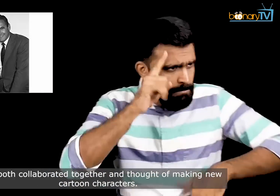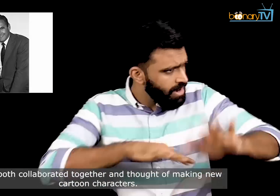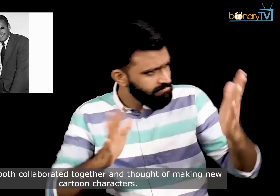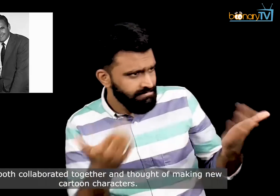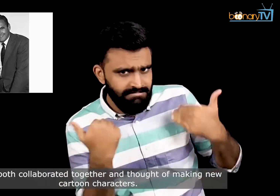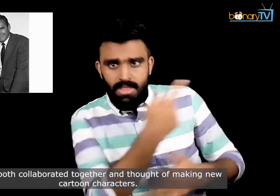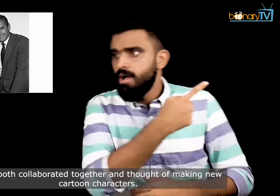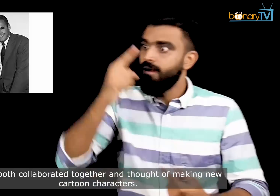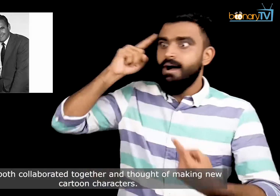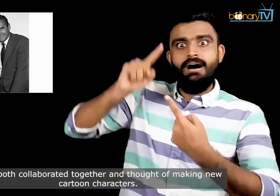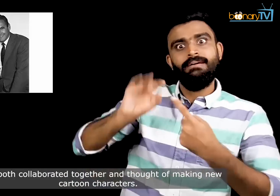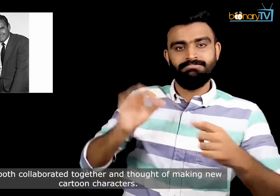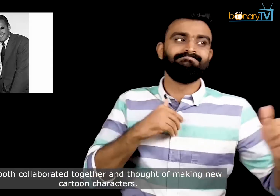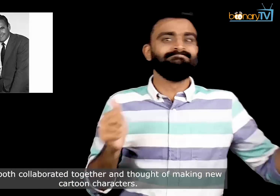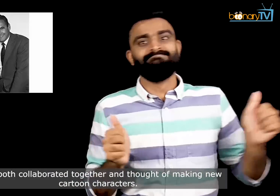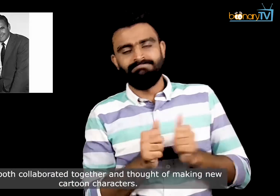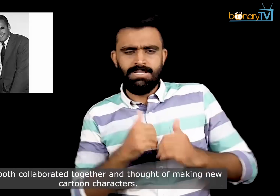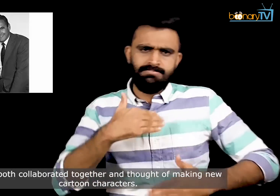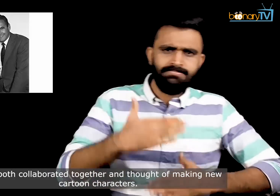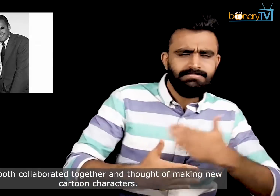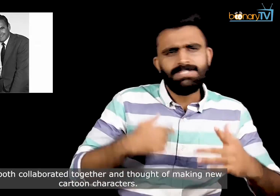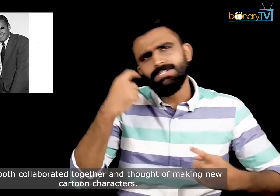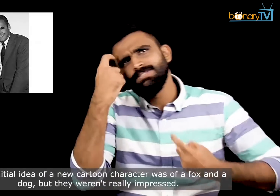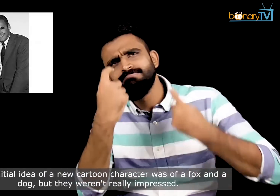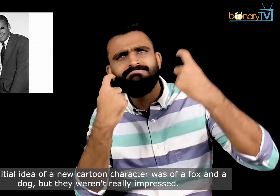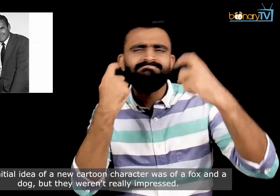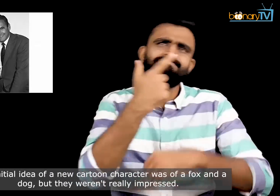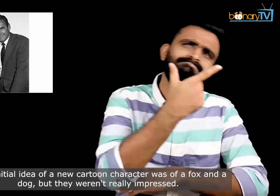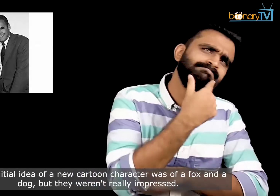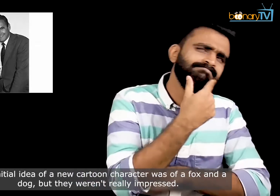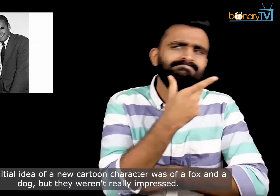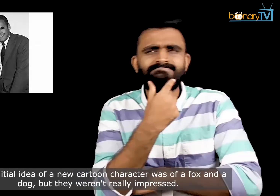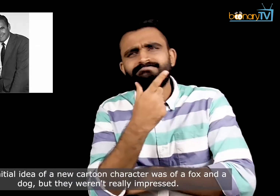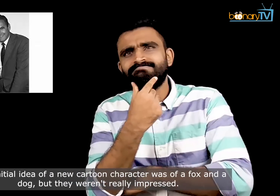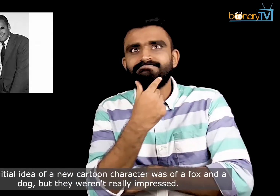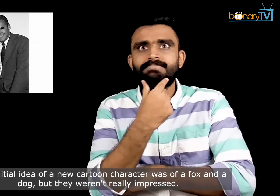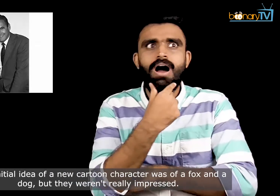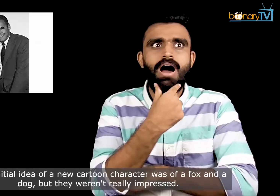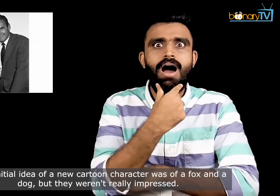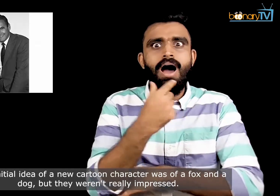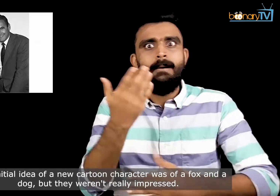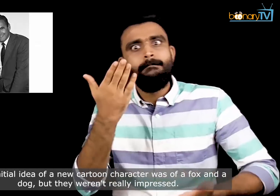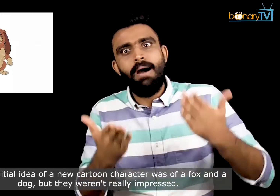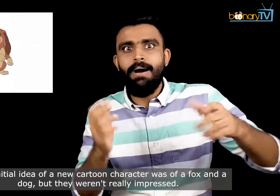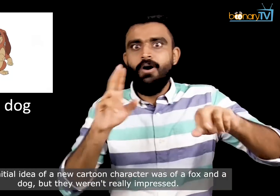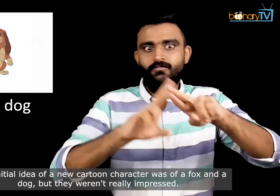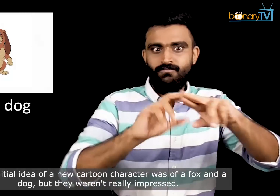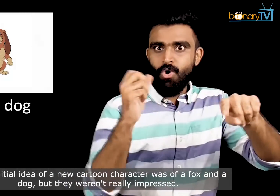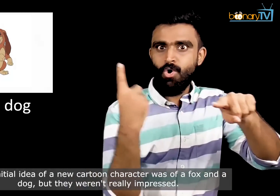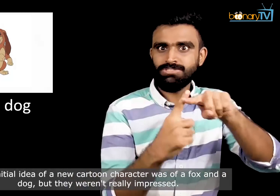of making new cartoon characters. Their initial idea of a new cartoon character